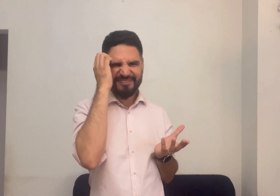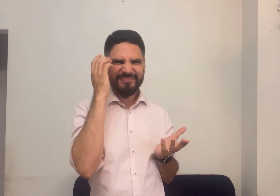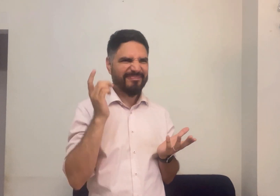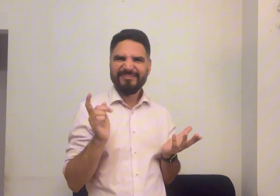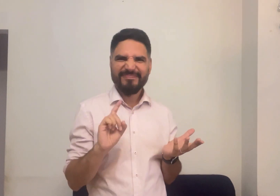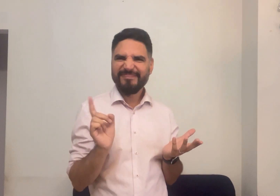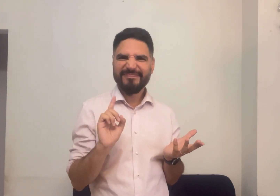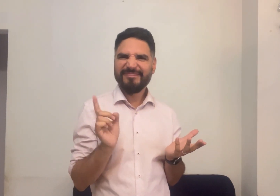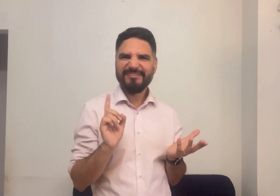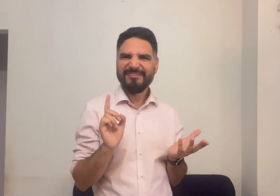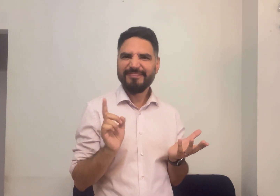resemblances.